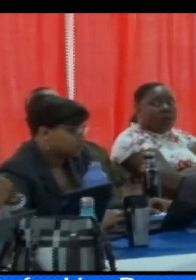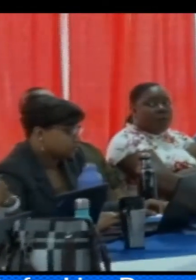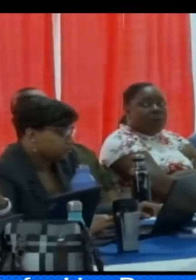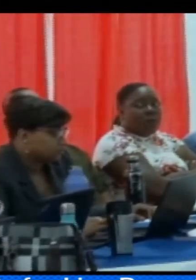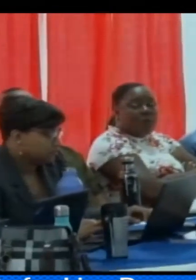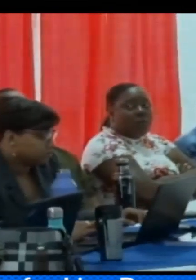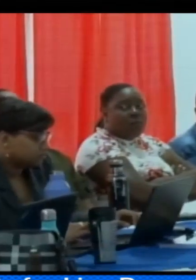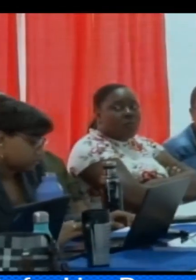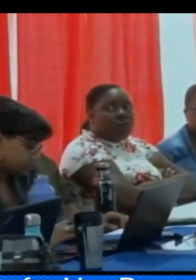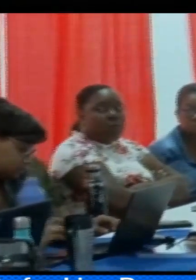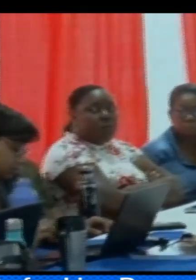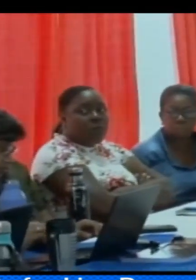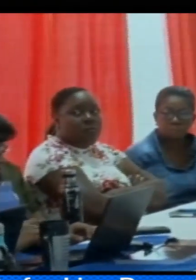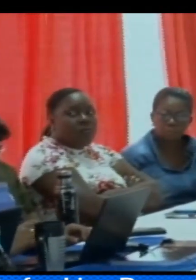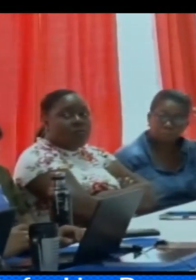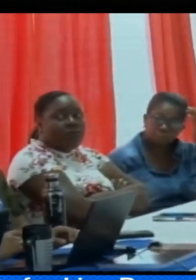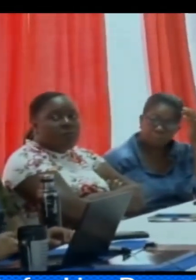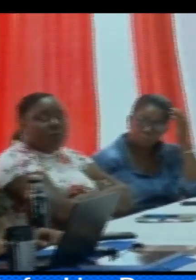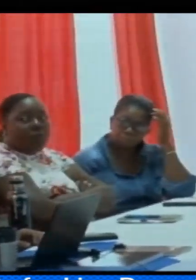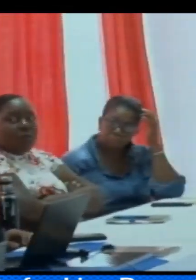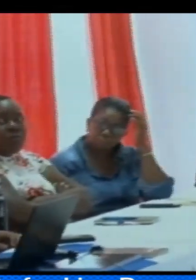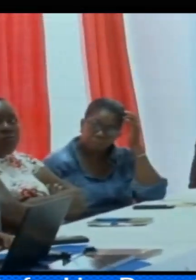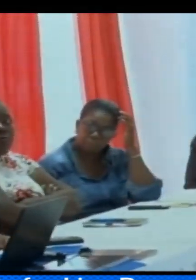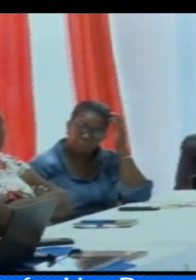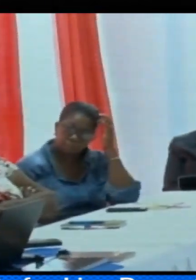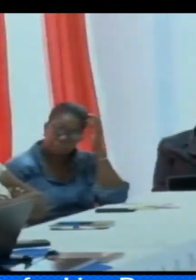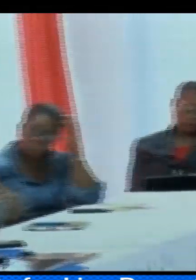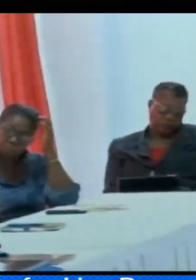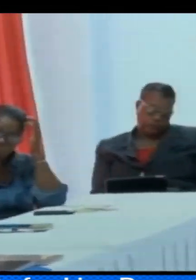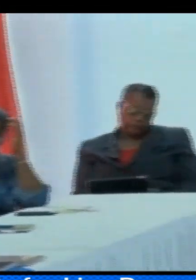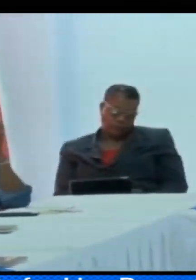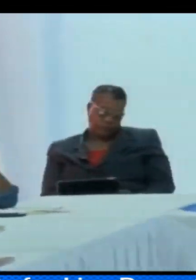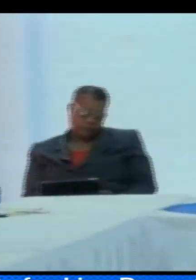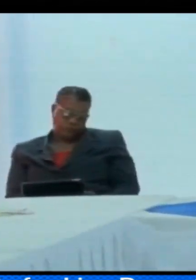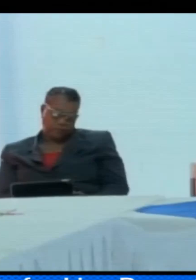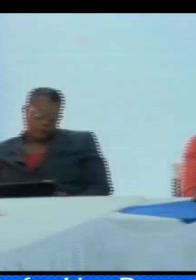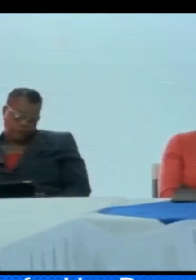disabilities. I love the part of the